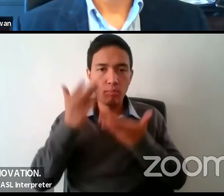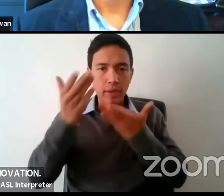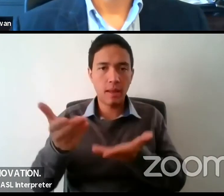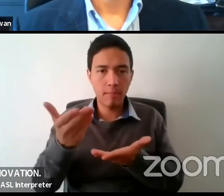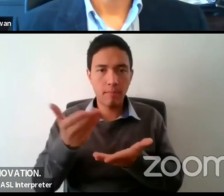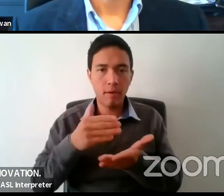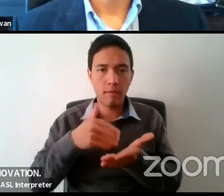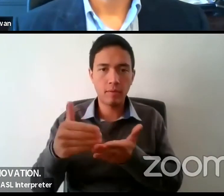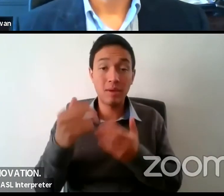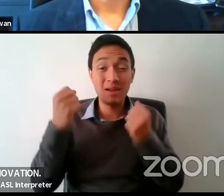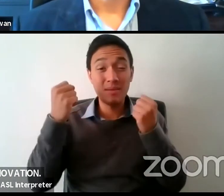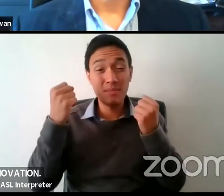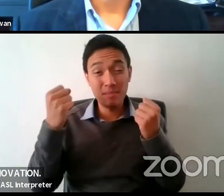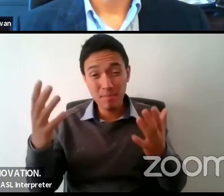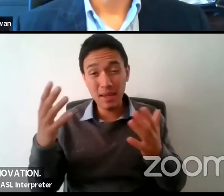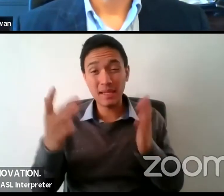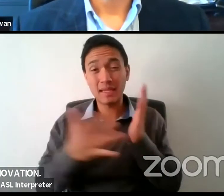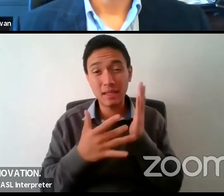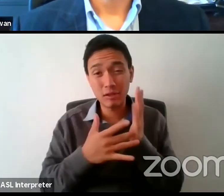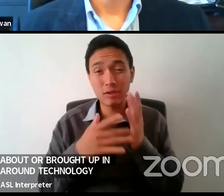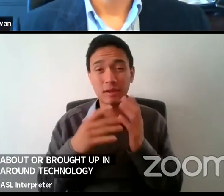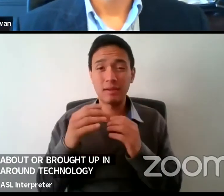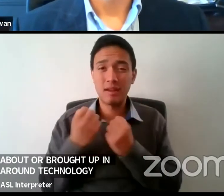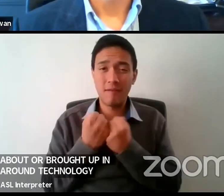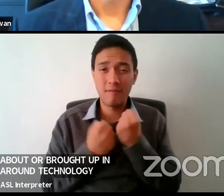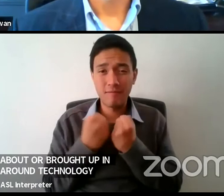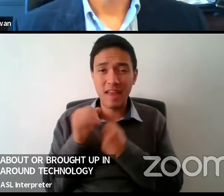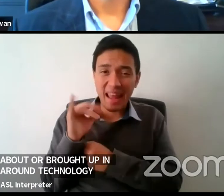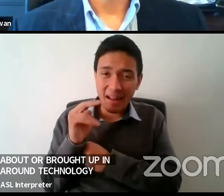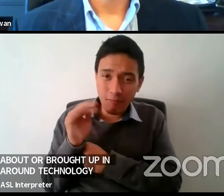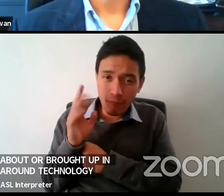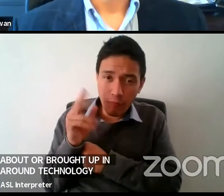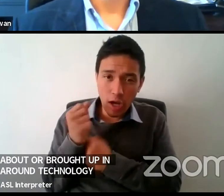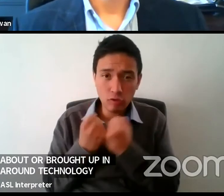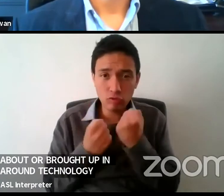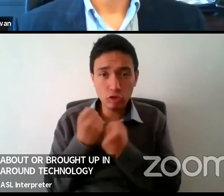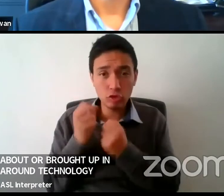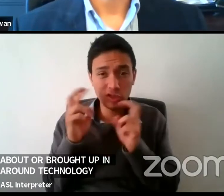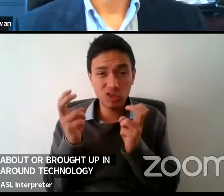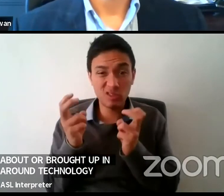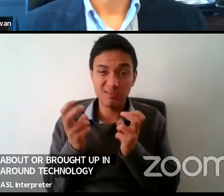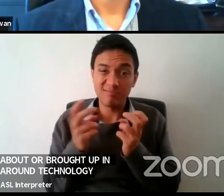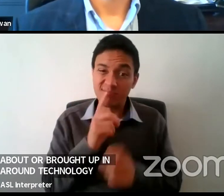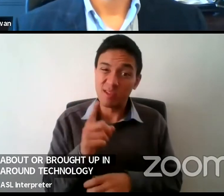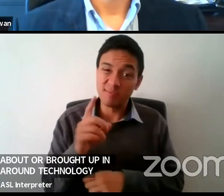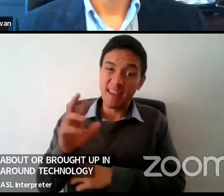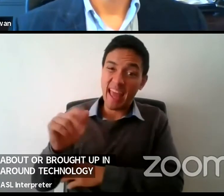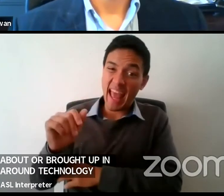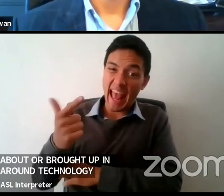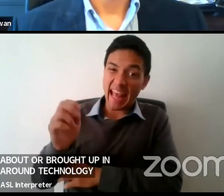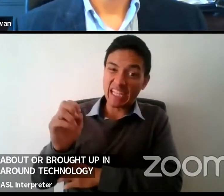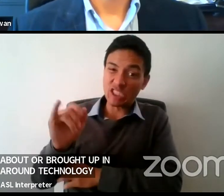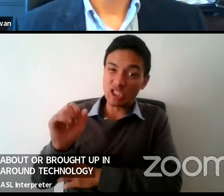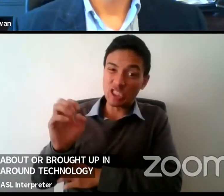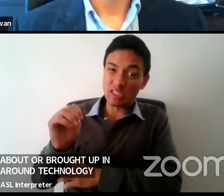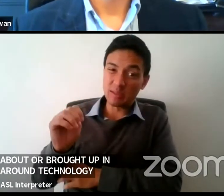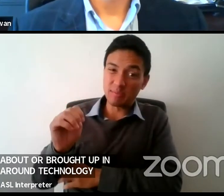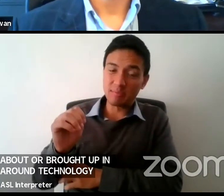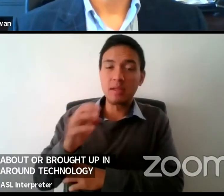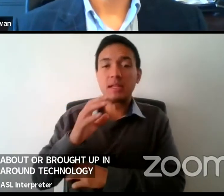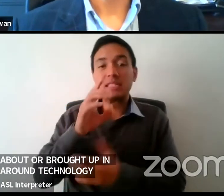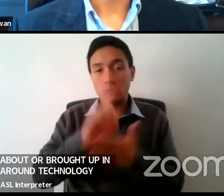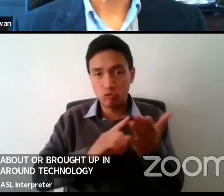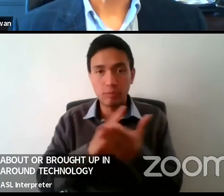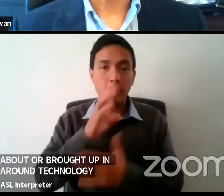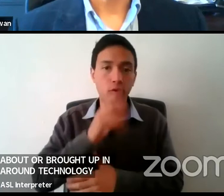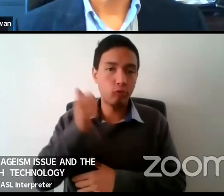issues around technology and infrastructure is really an ageism issue. And the intersection of ageism with technology and